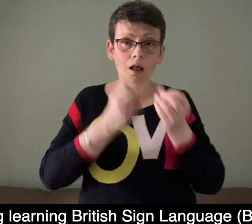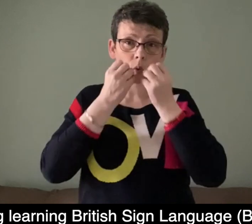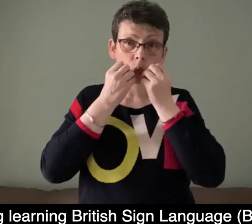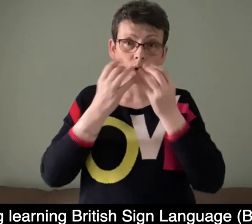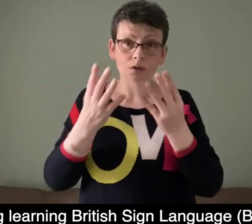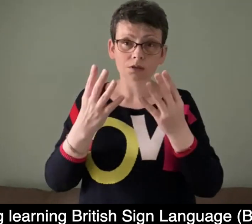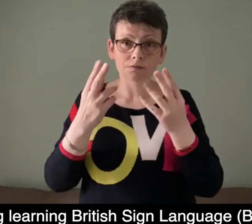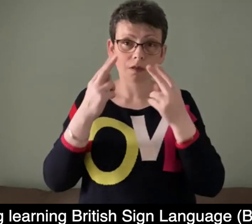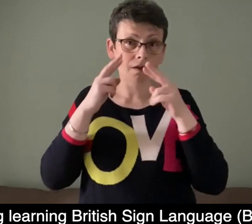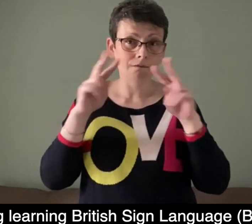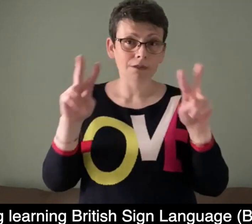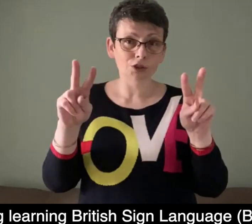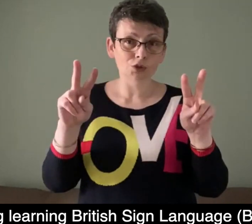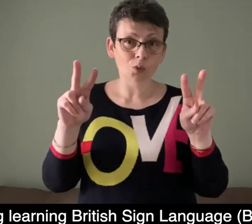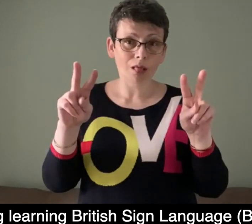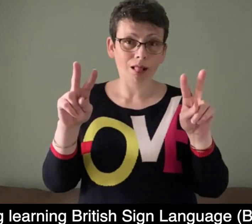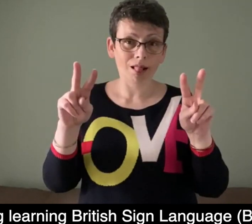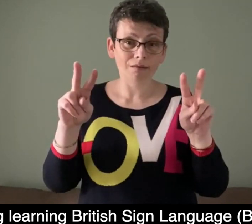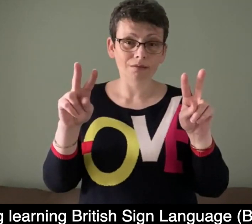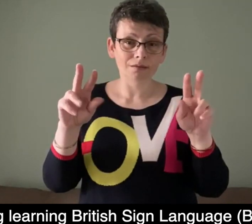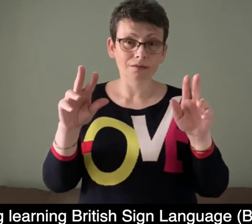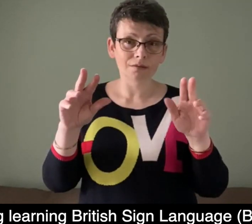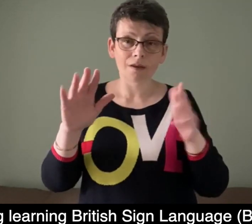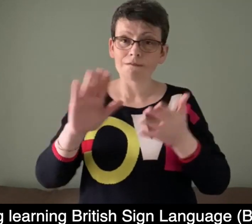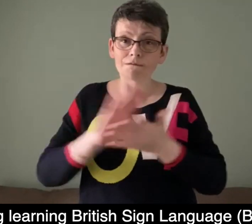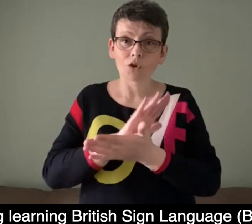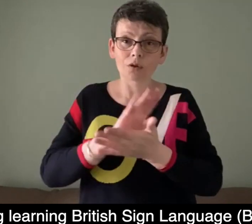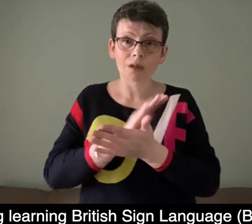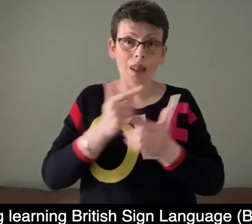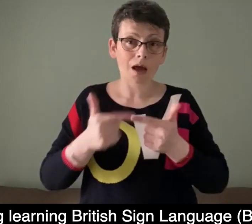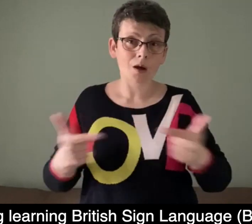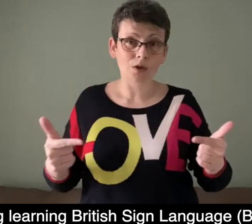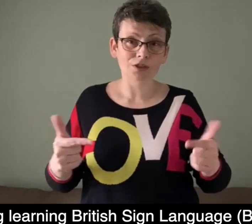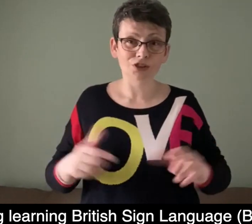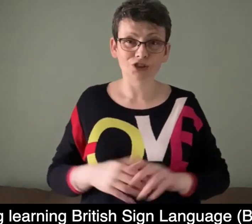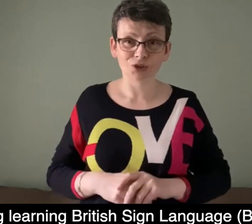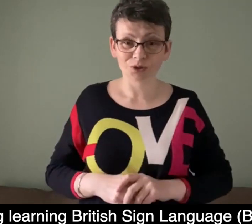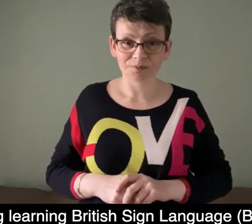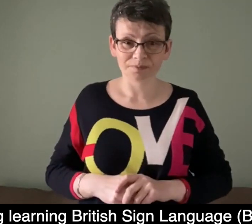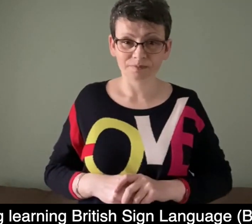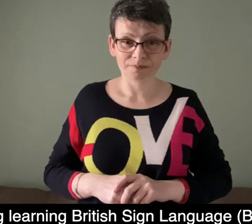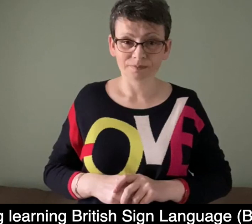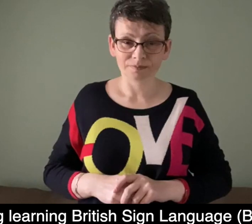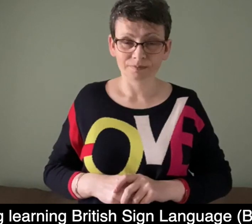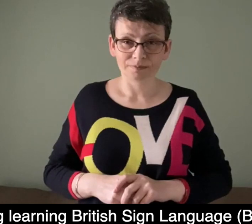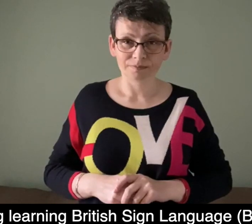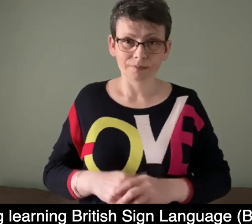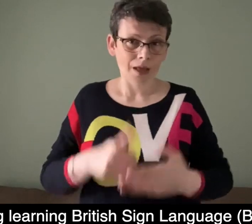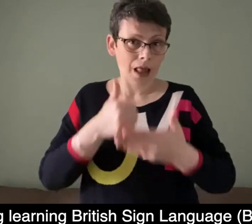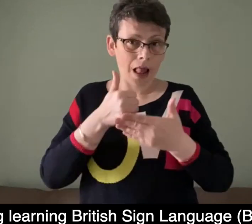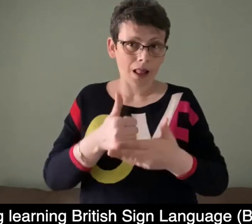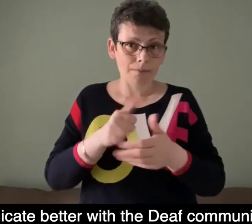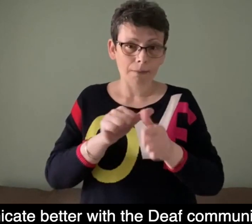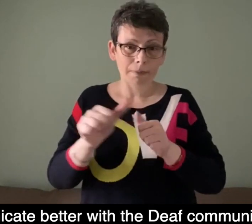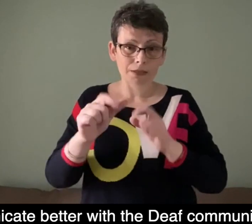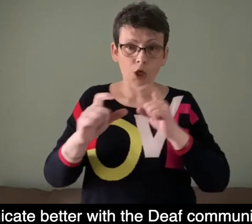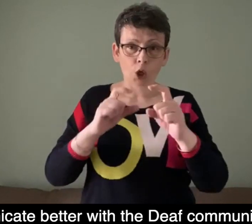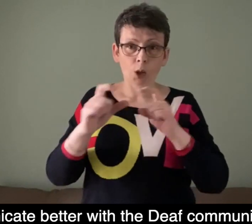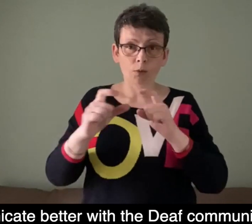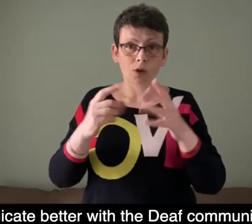BSL is a wonderful, visual, and fun language which helps you to communicate better with the deaf community.